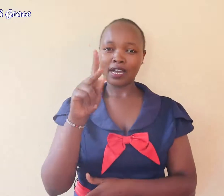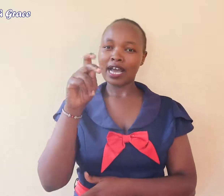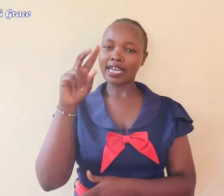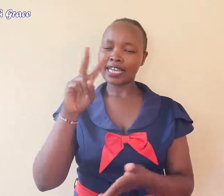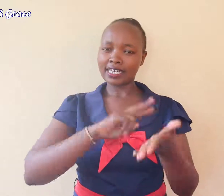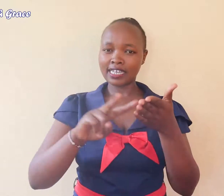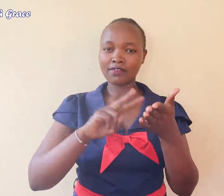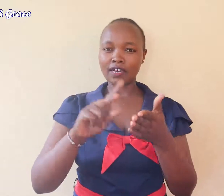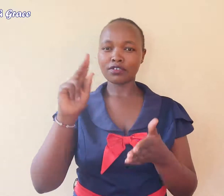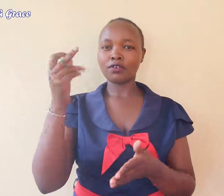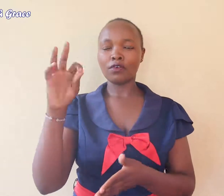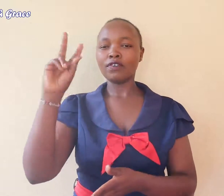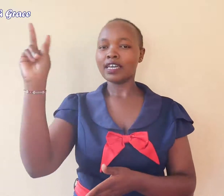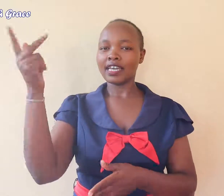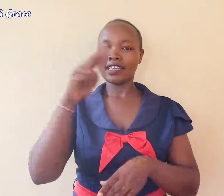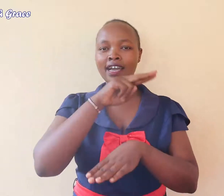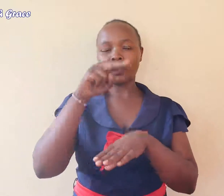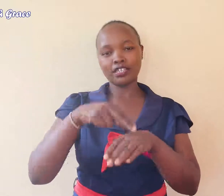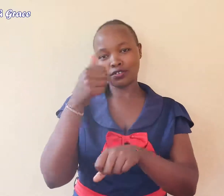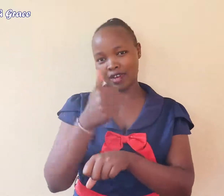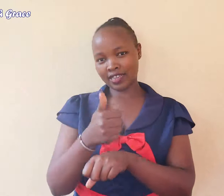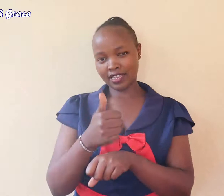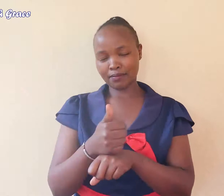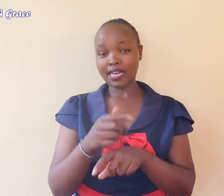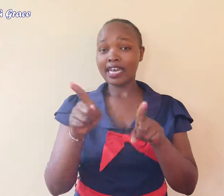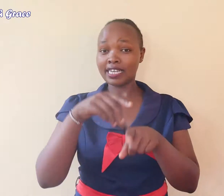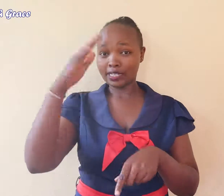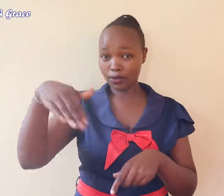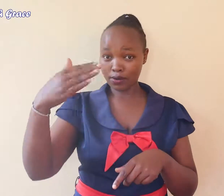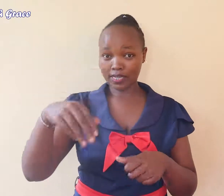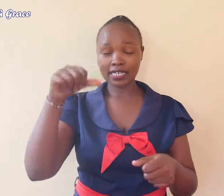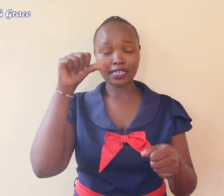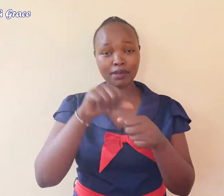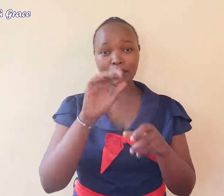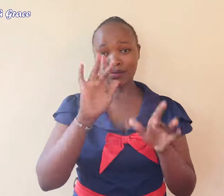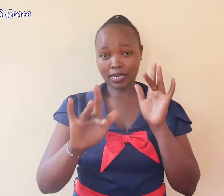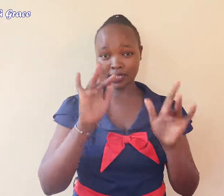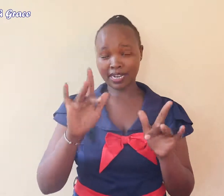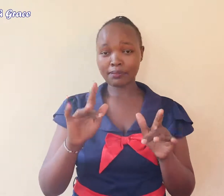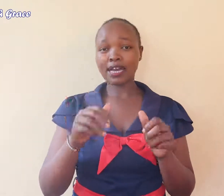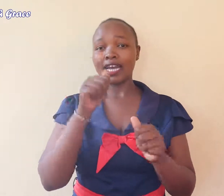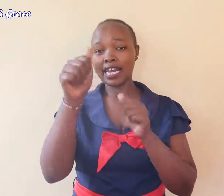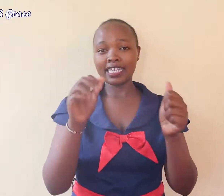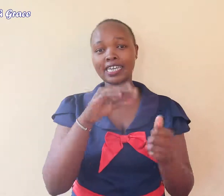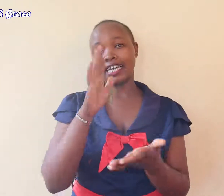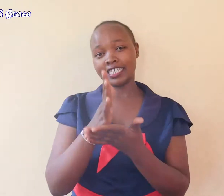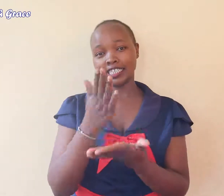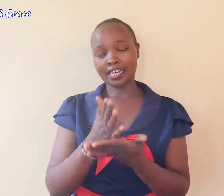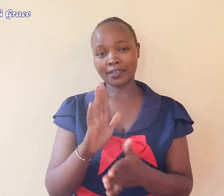a KSL version of Kenya national anthem. And as always, remember to subscribe, like and share.